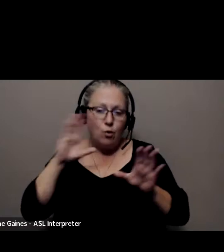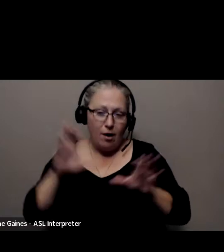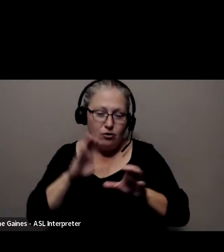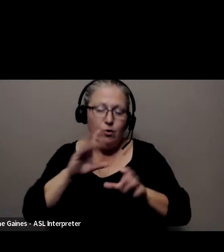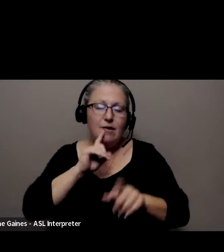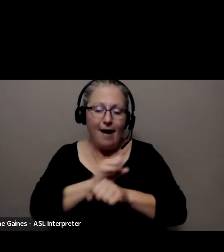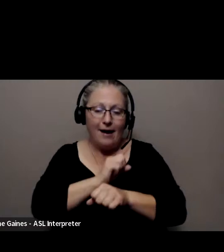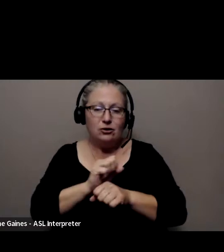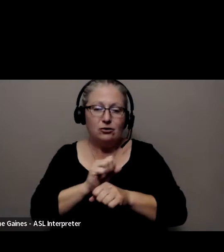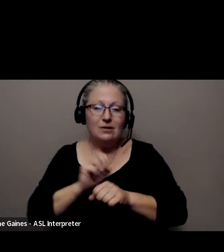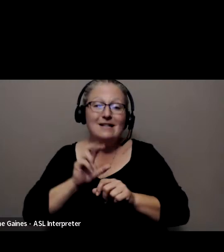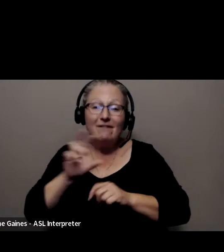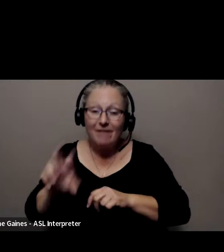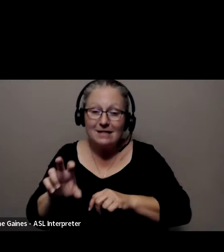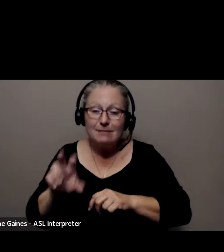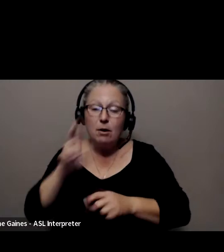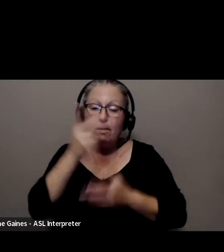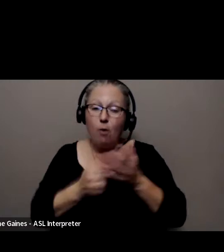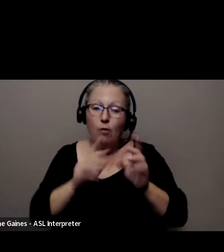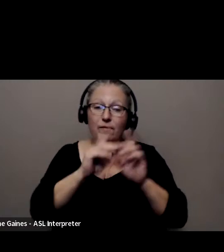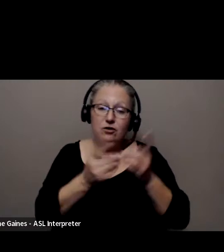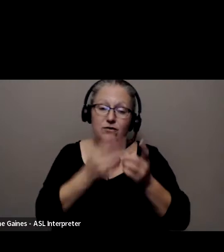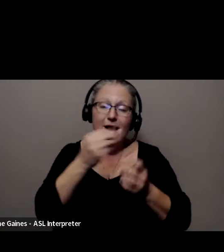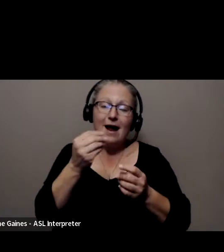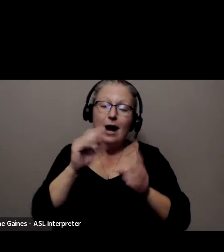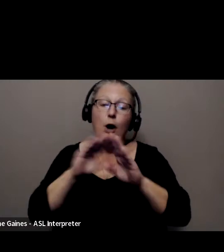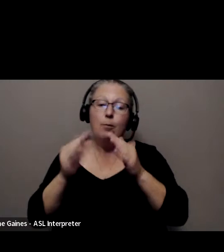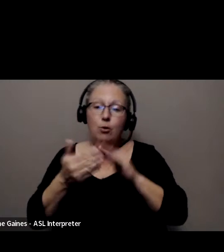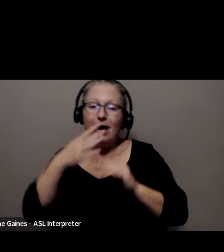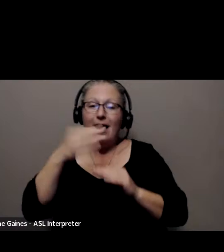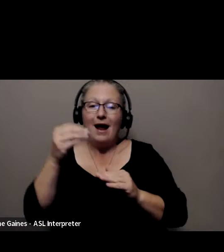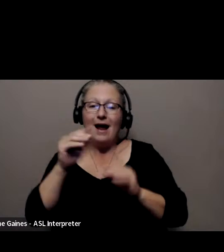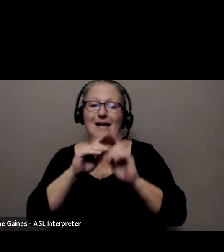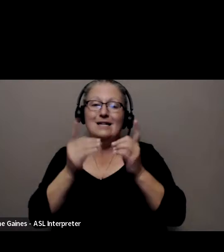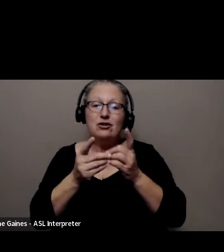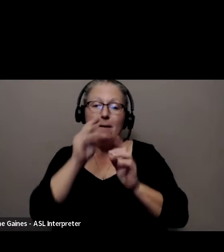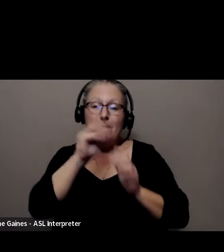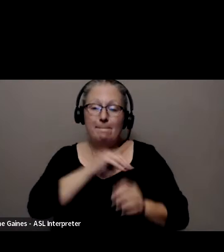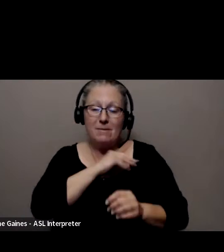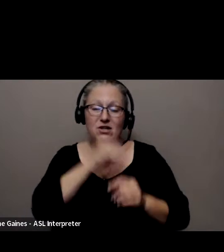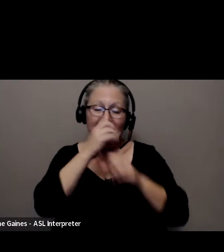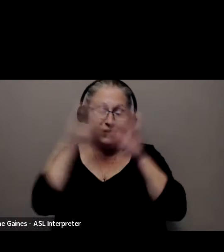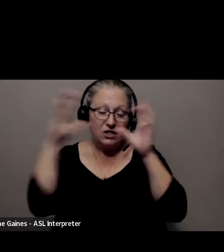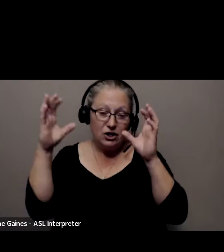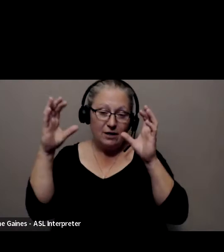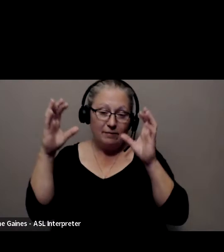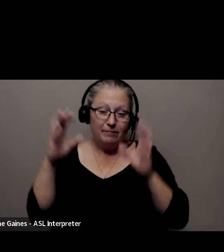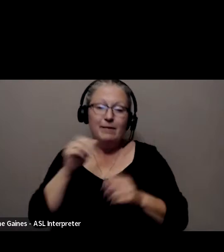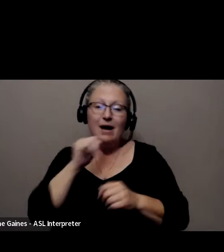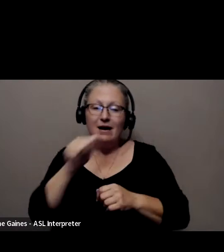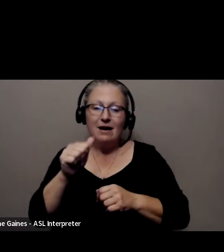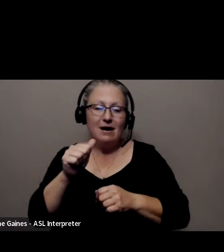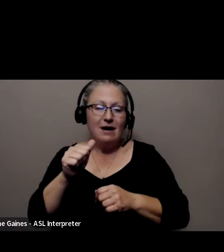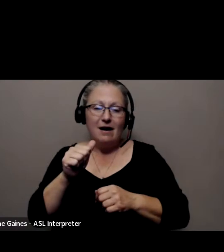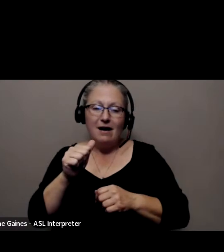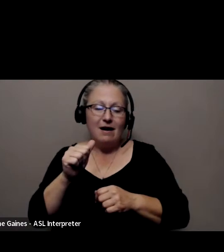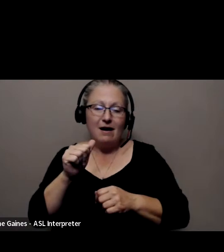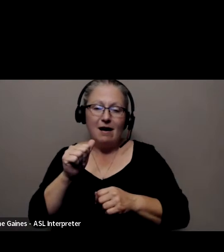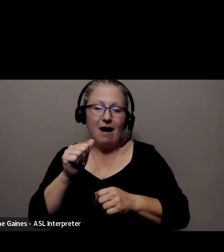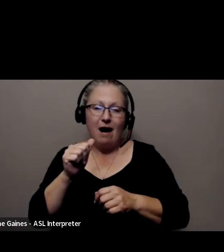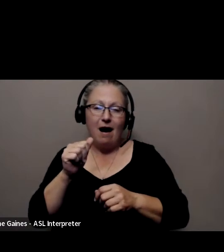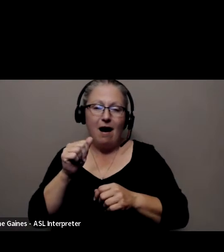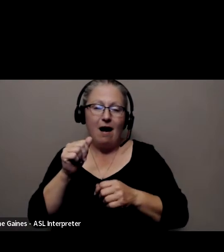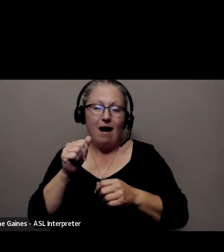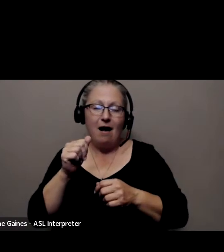an investment in both our district and community and the district's mission and vision. It is not lost on me that I have worked